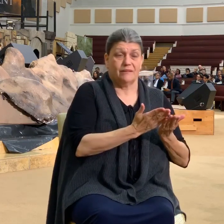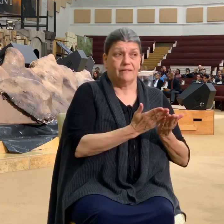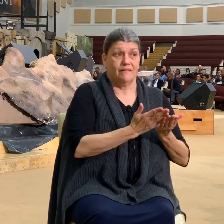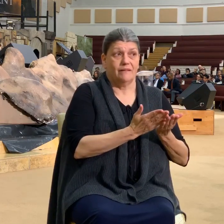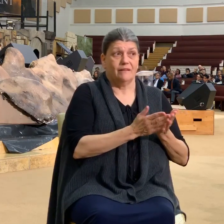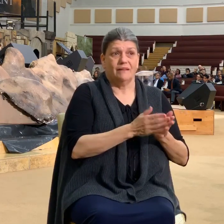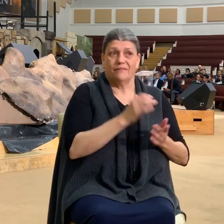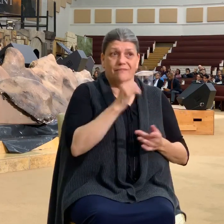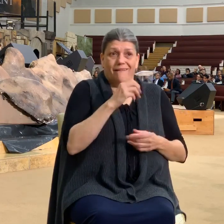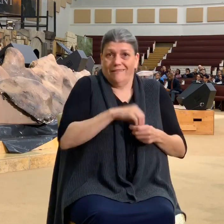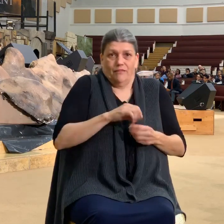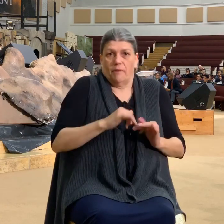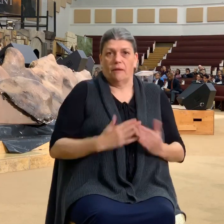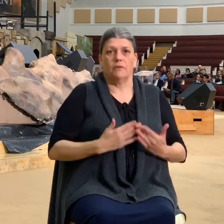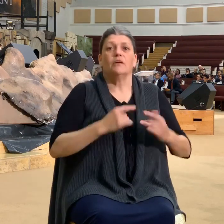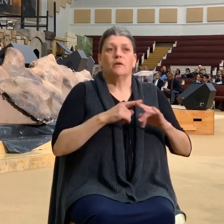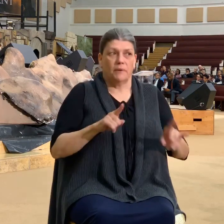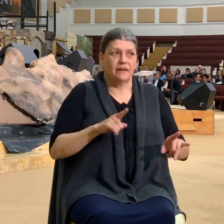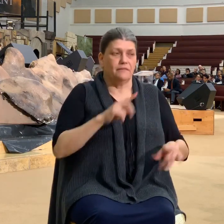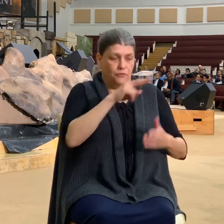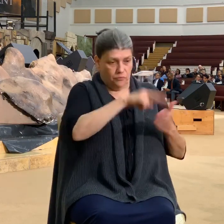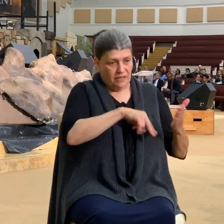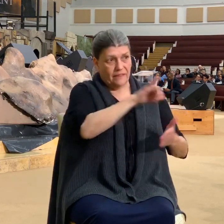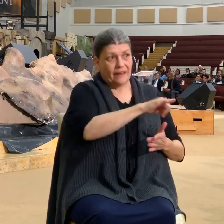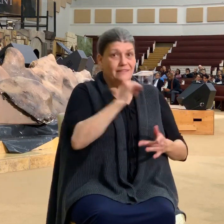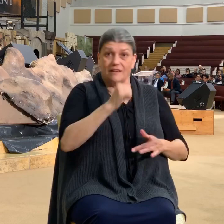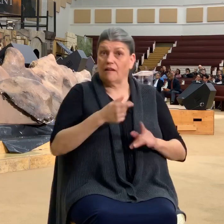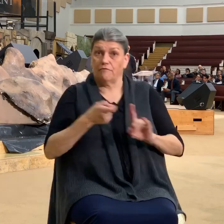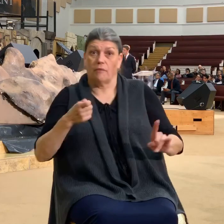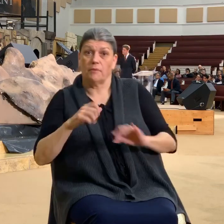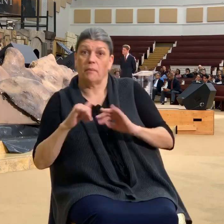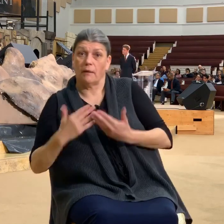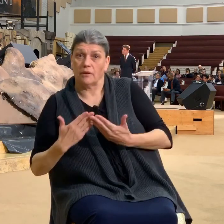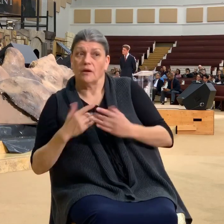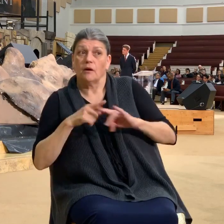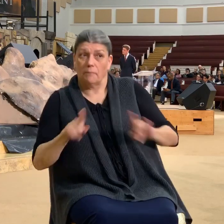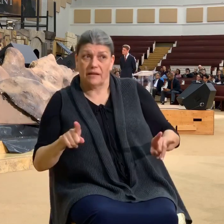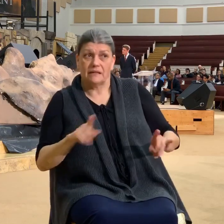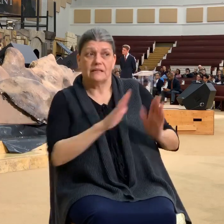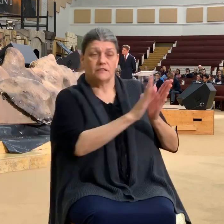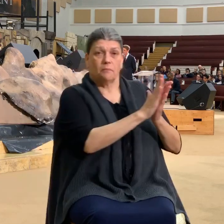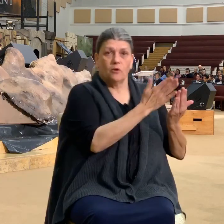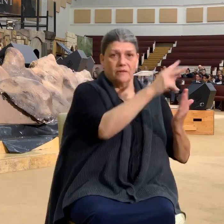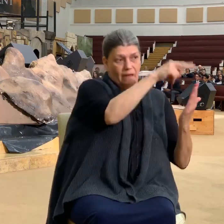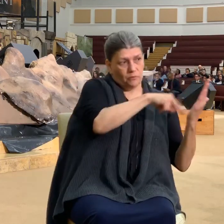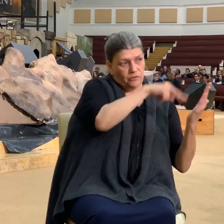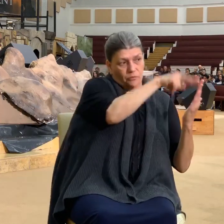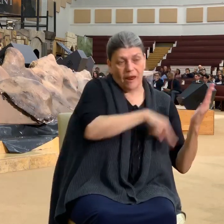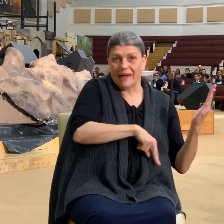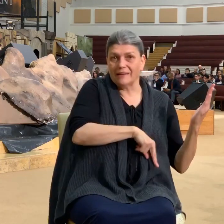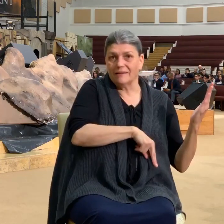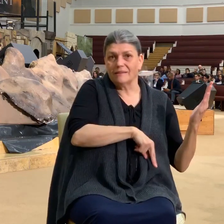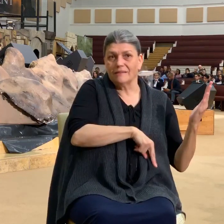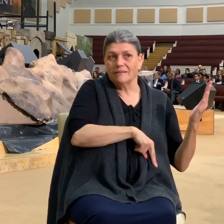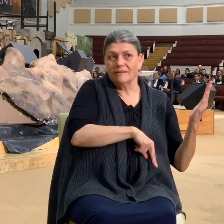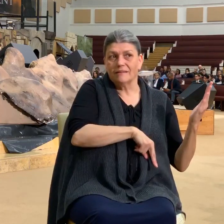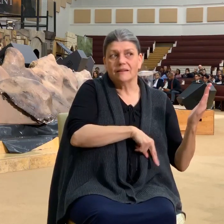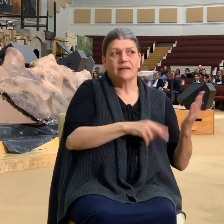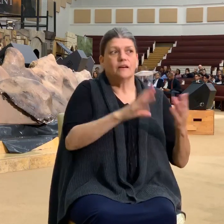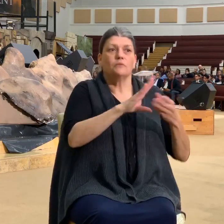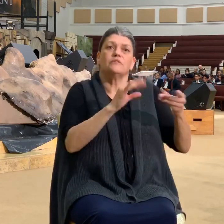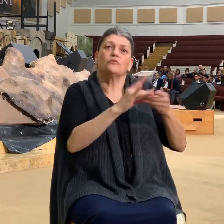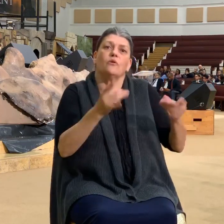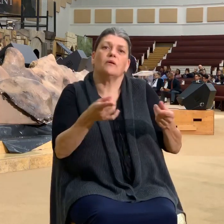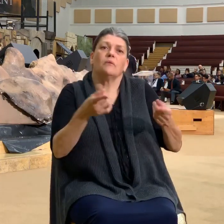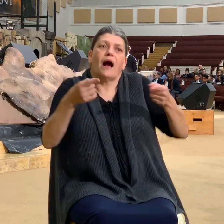silence. And if you read the book of Enoch, which is not a biblical book, but it's a book that was read, and it was the story of what happened, and